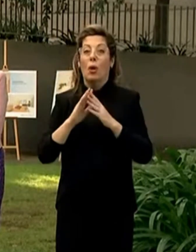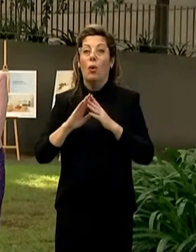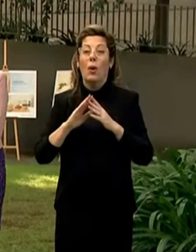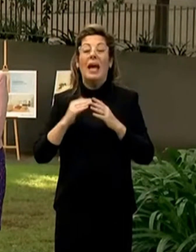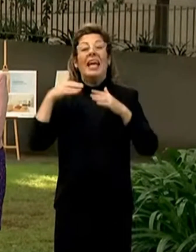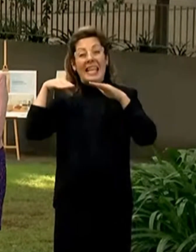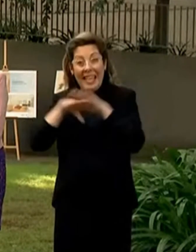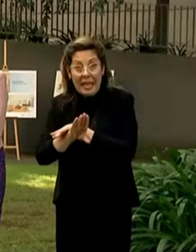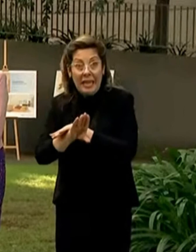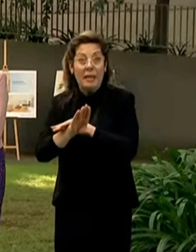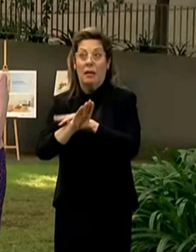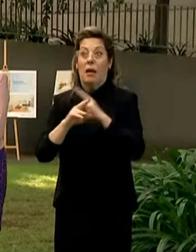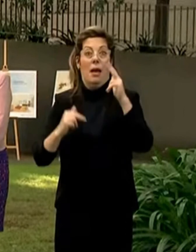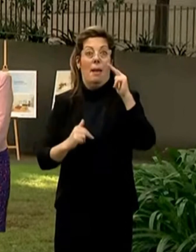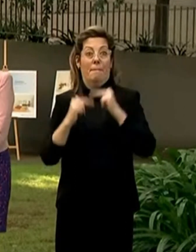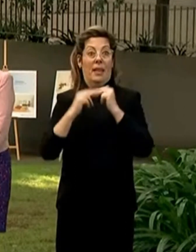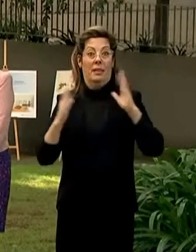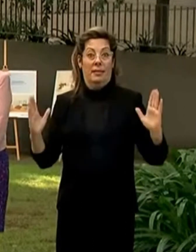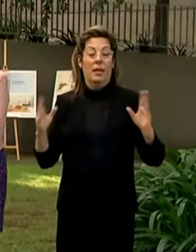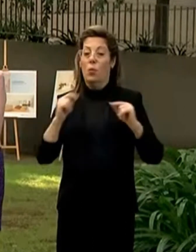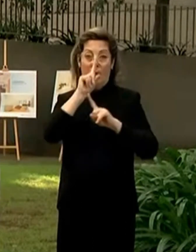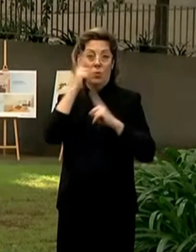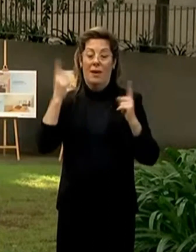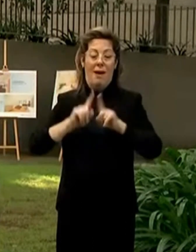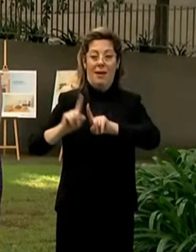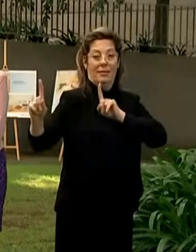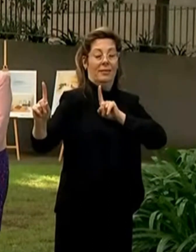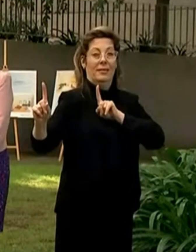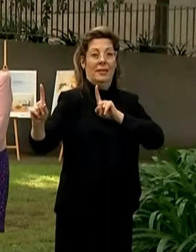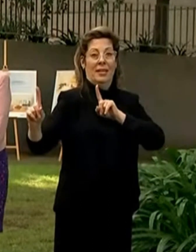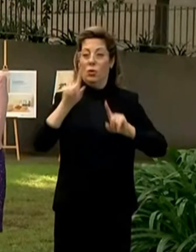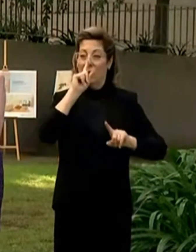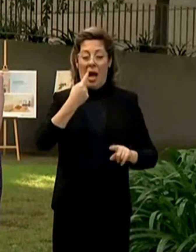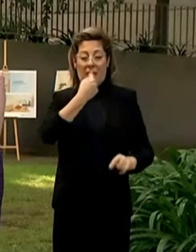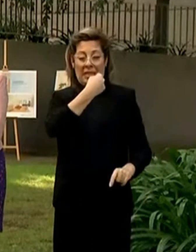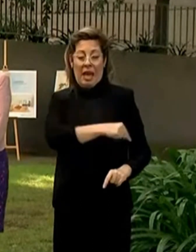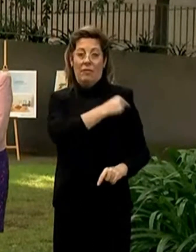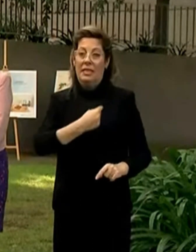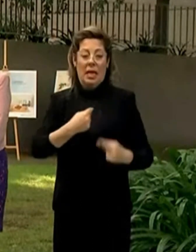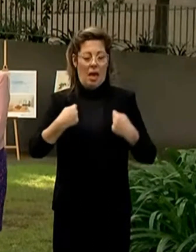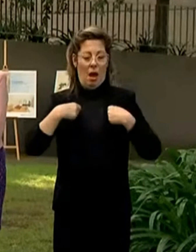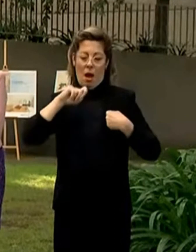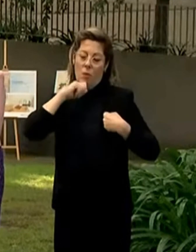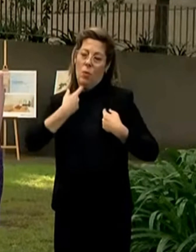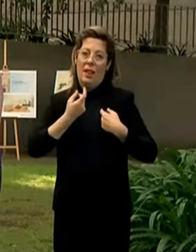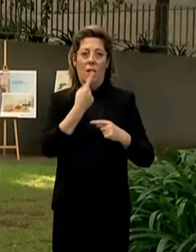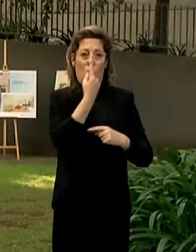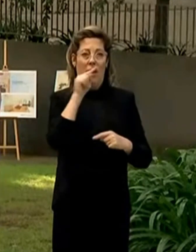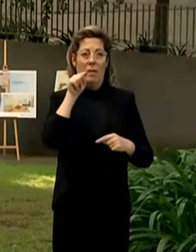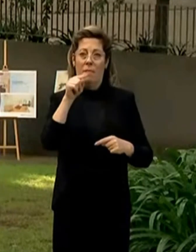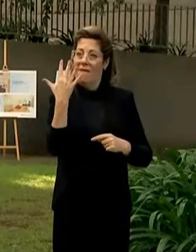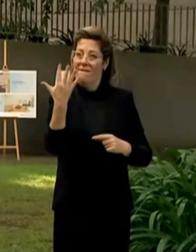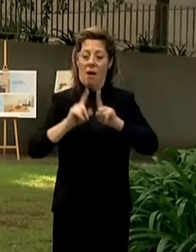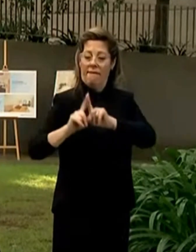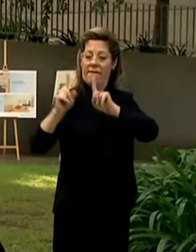in indoor settings where you can't socially distance. And members of the community know that.